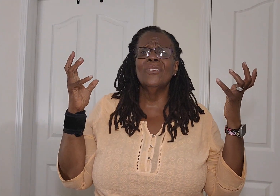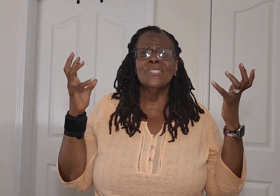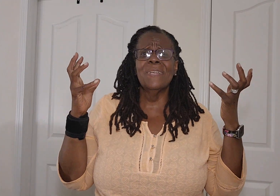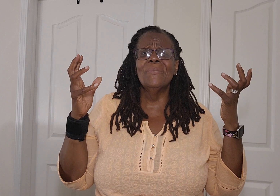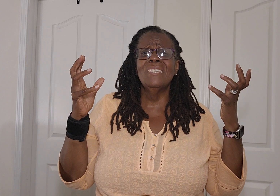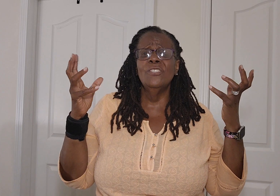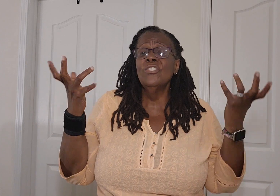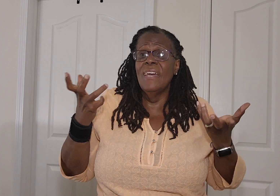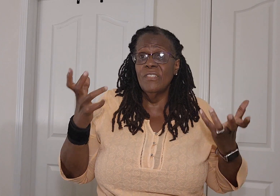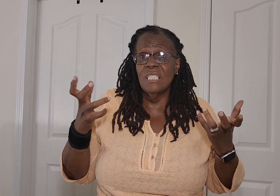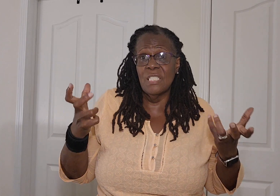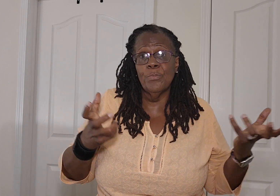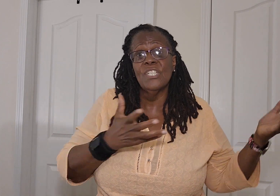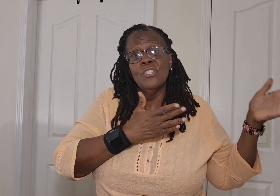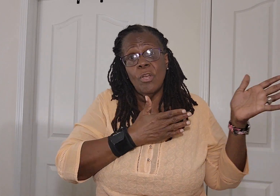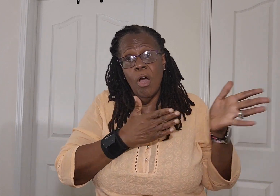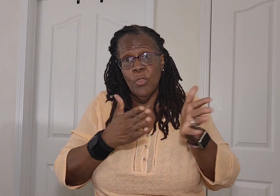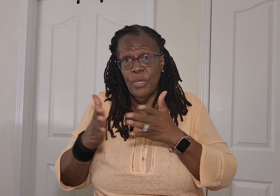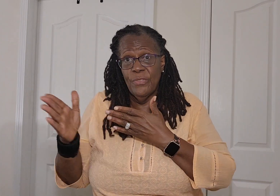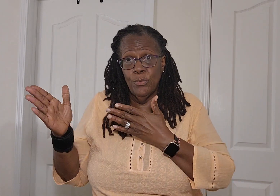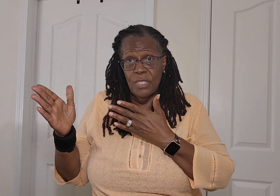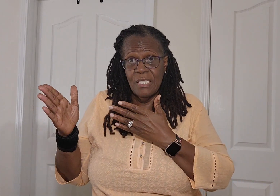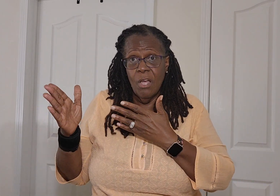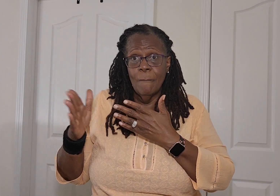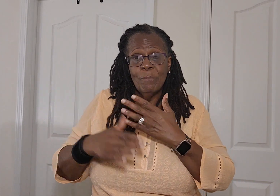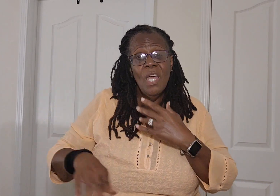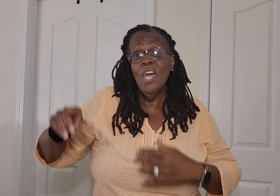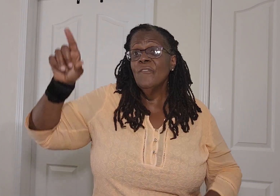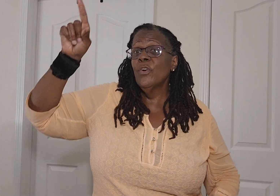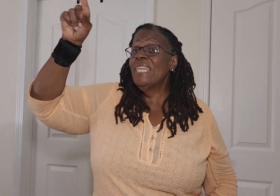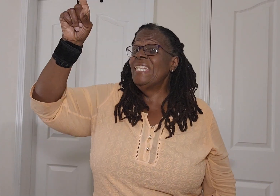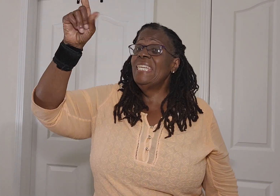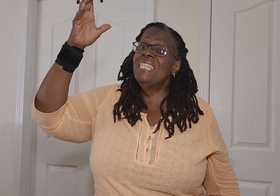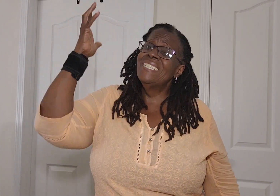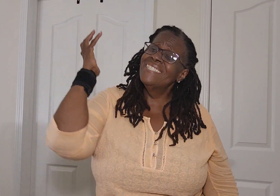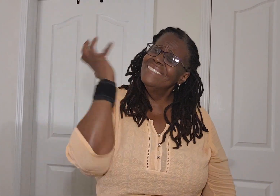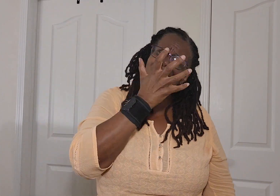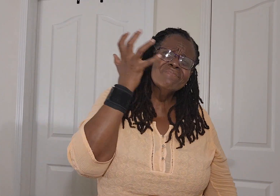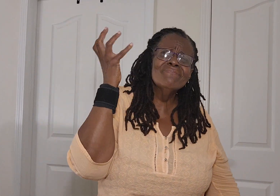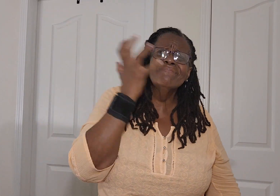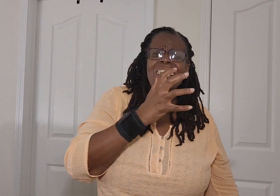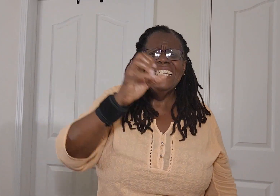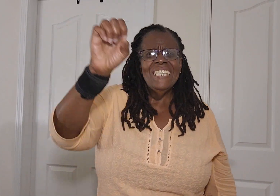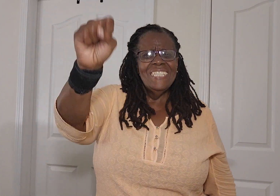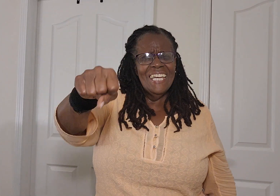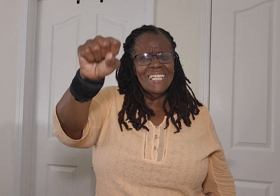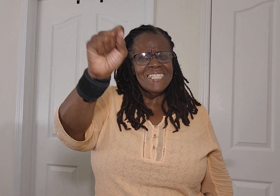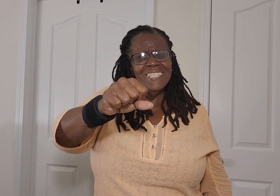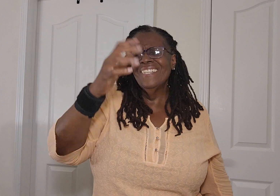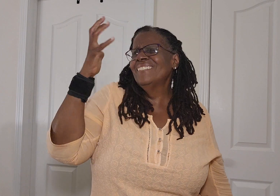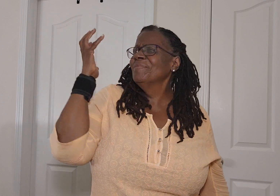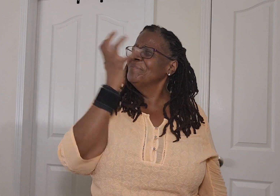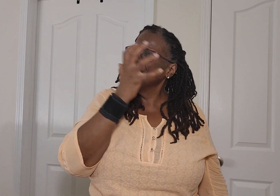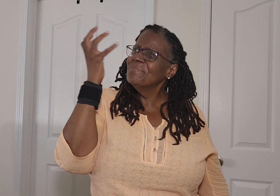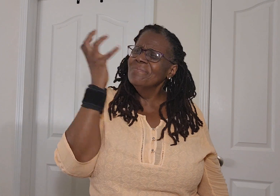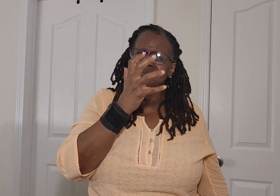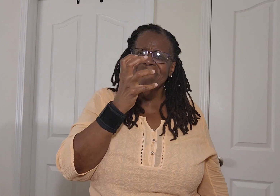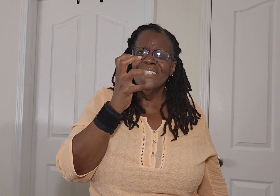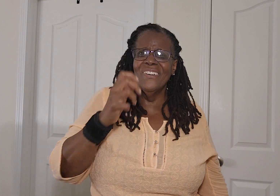or something. You should have good expression all the way through the song. For he is, yes,